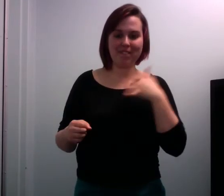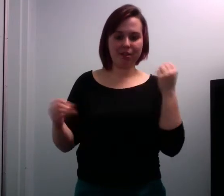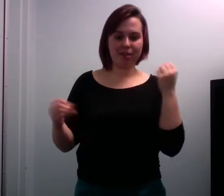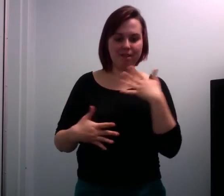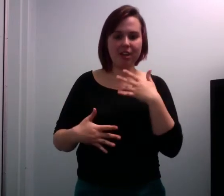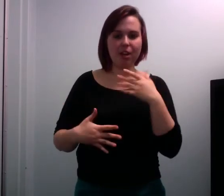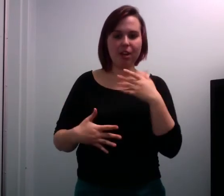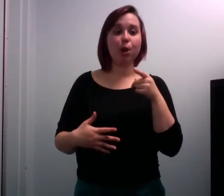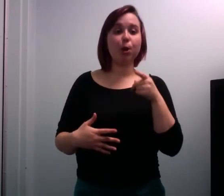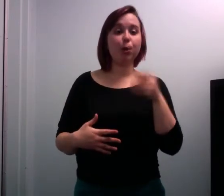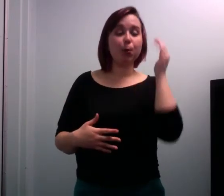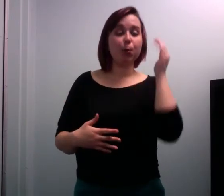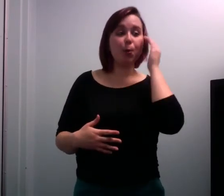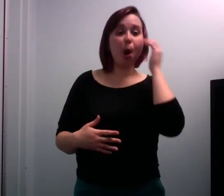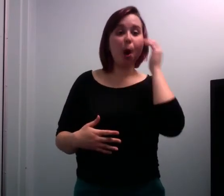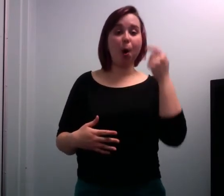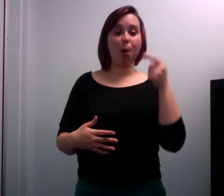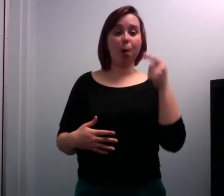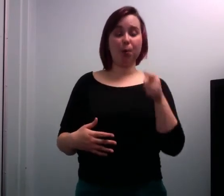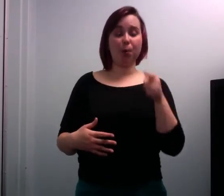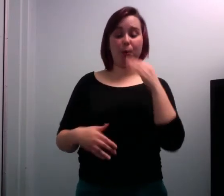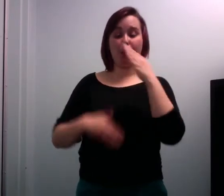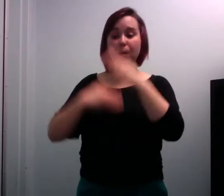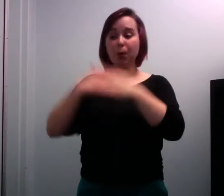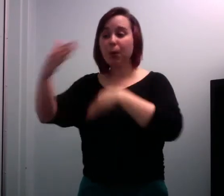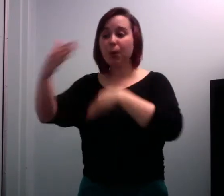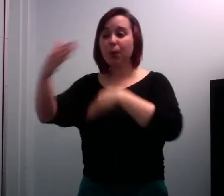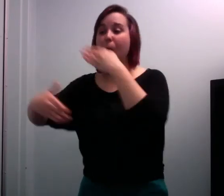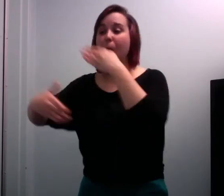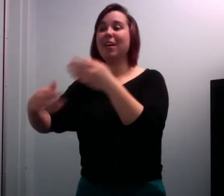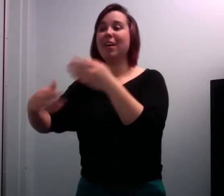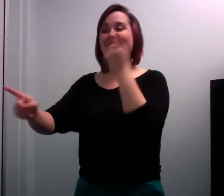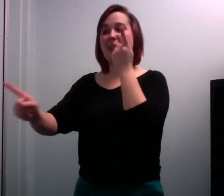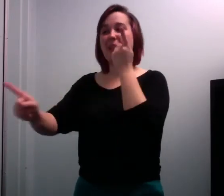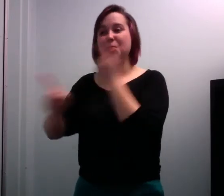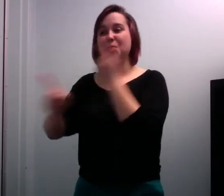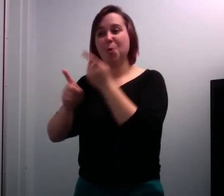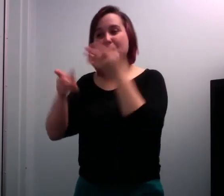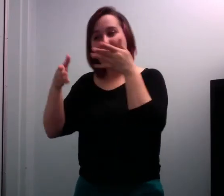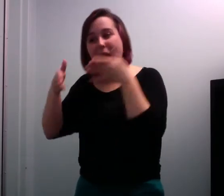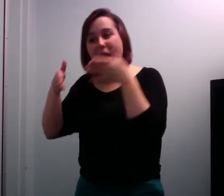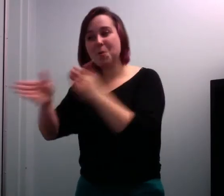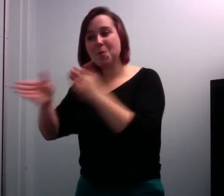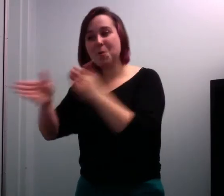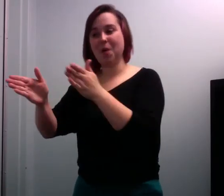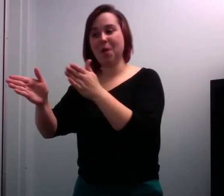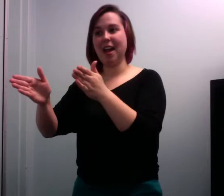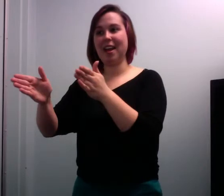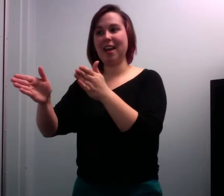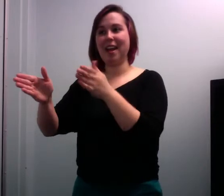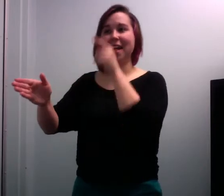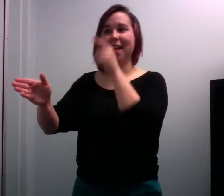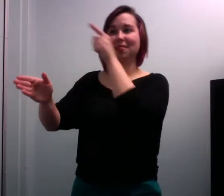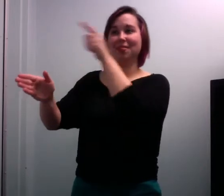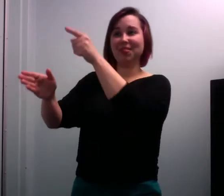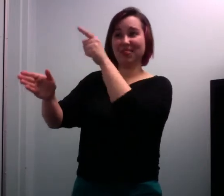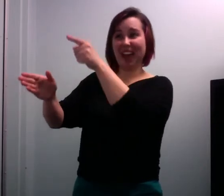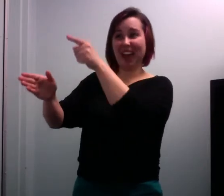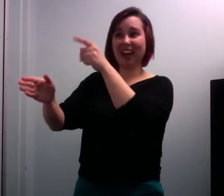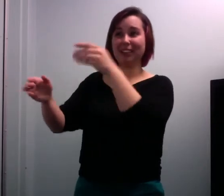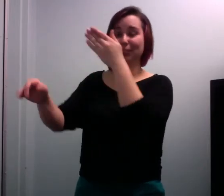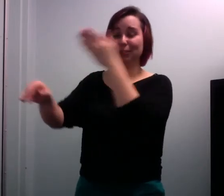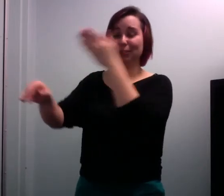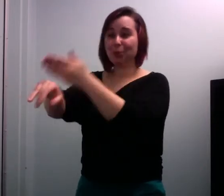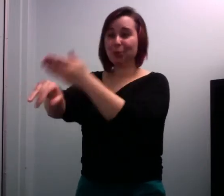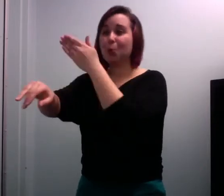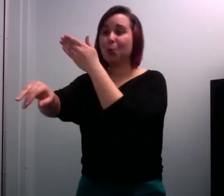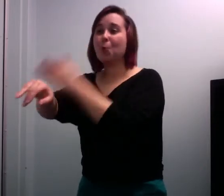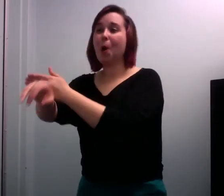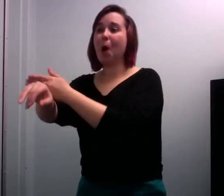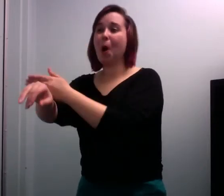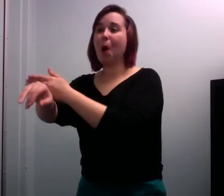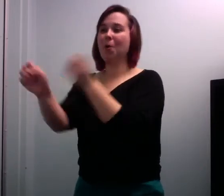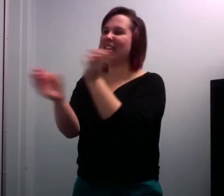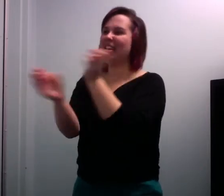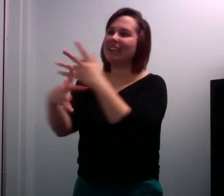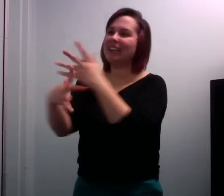direction, towards growth, towards expanding your comfort zone, towards living fully. If